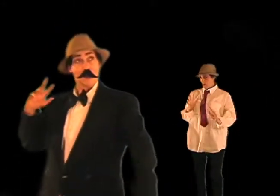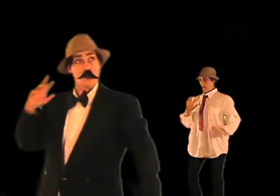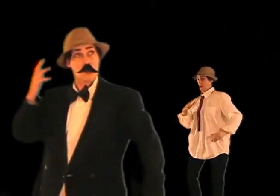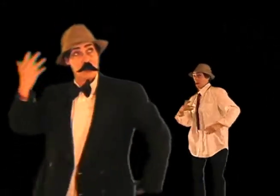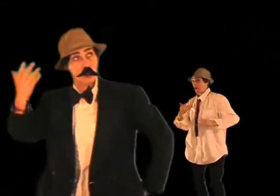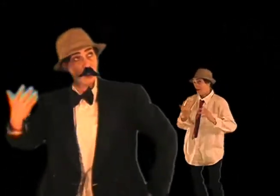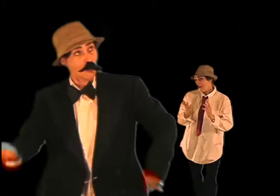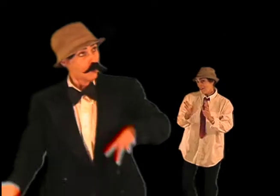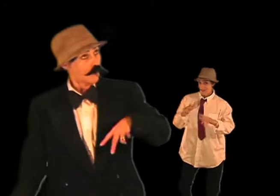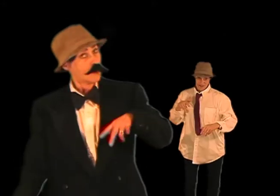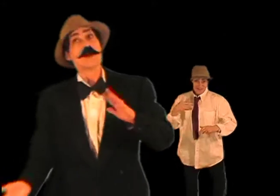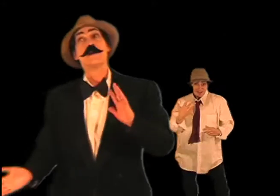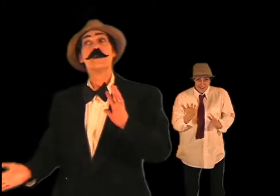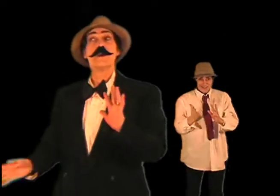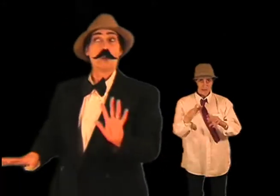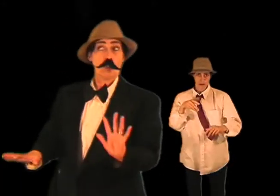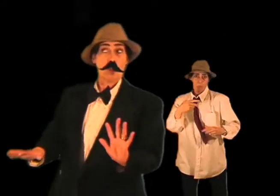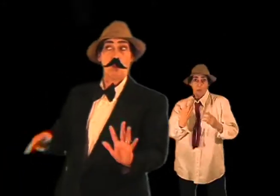or talk it all away.